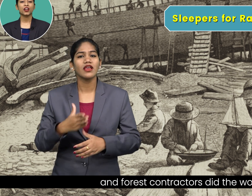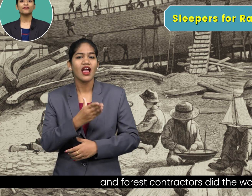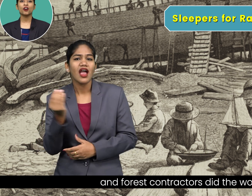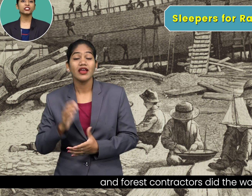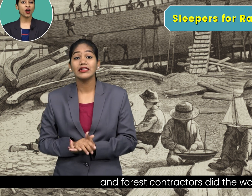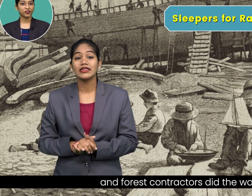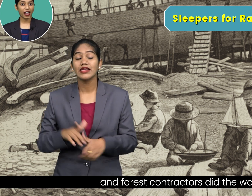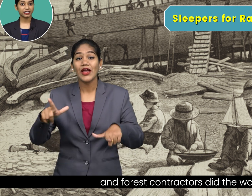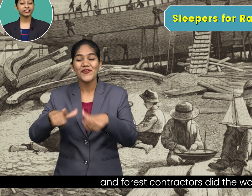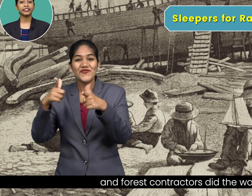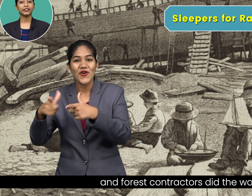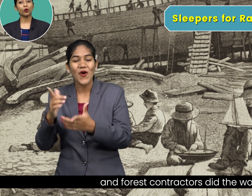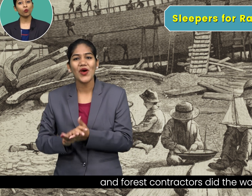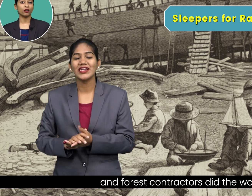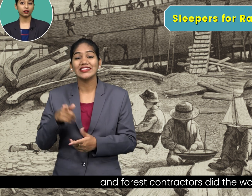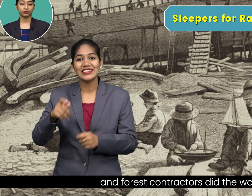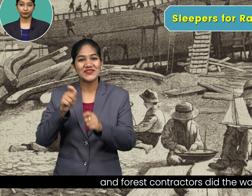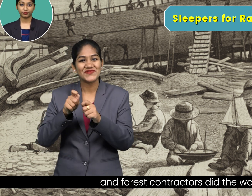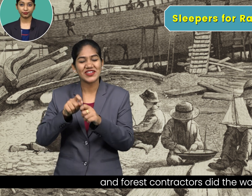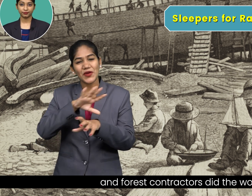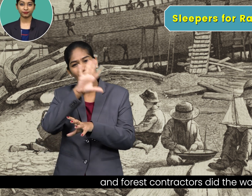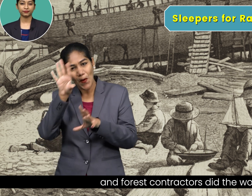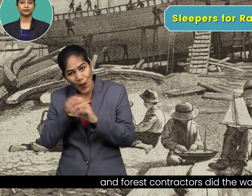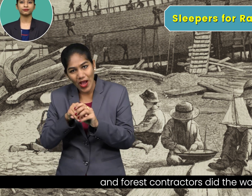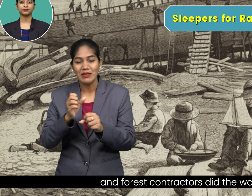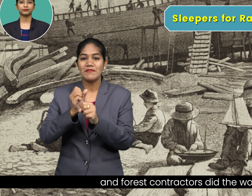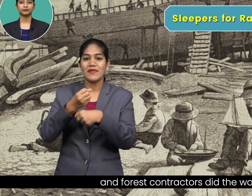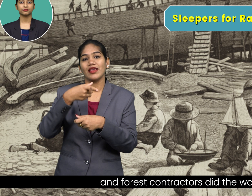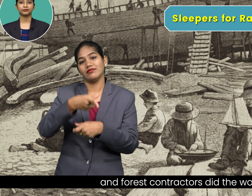and forest contractors did the work.